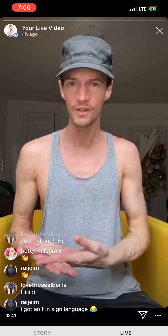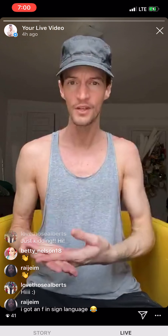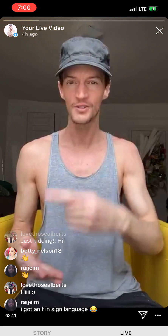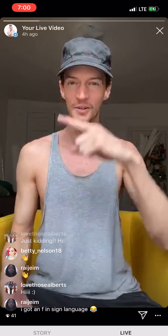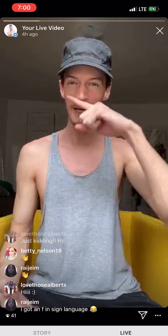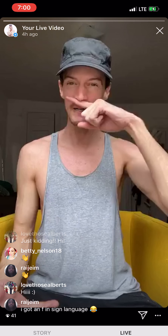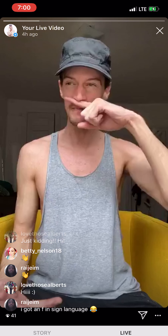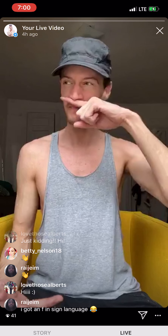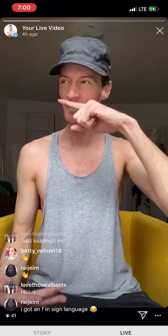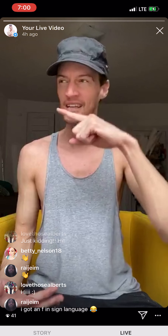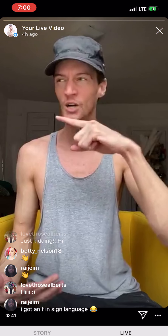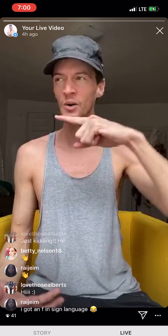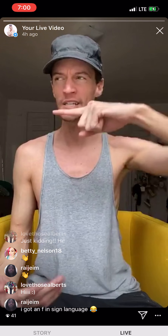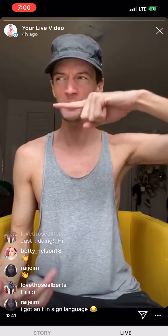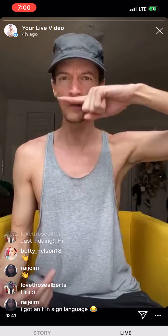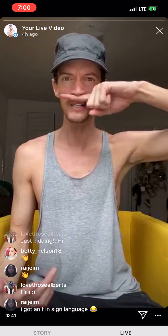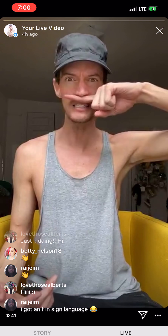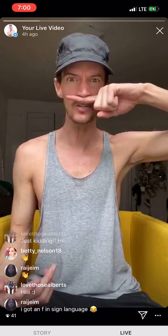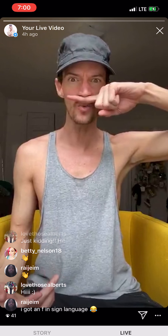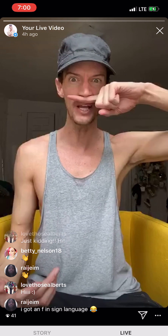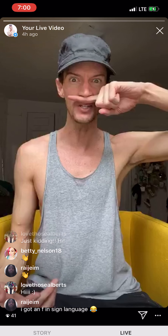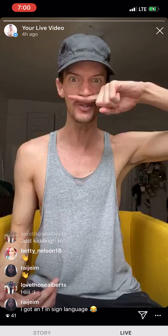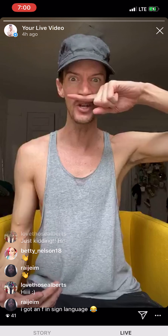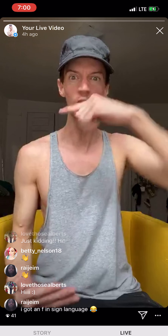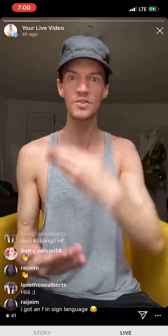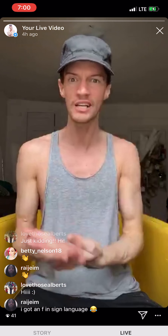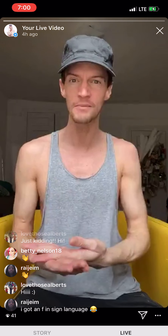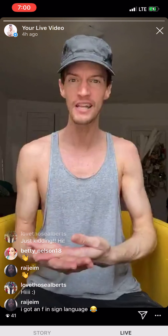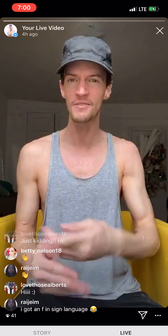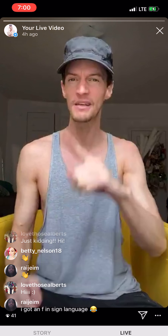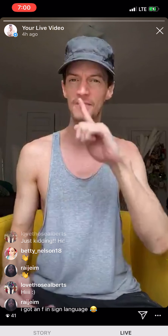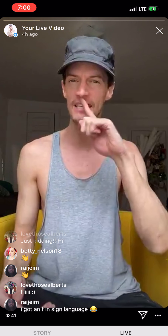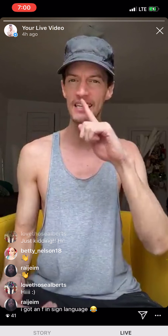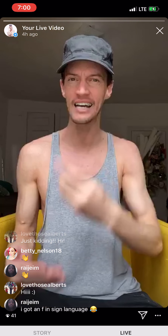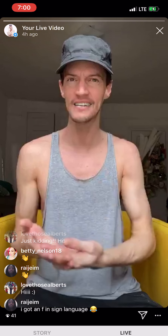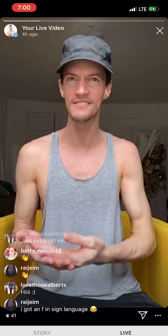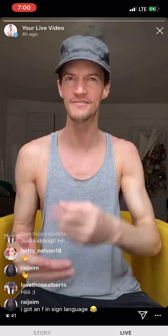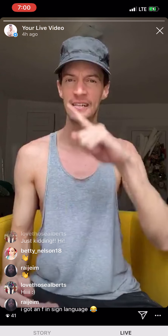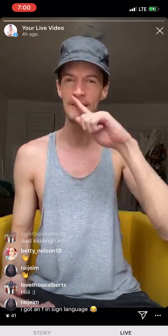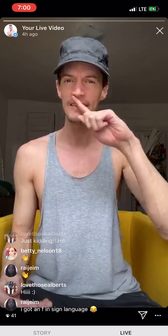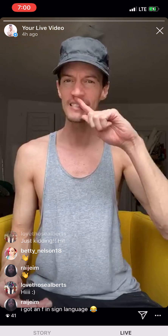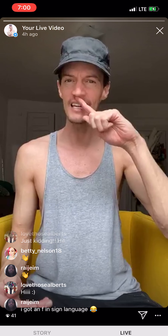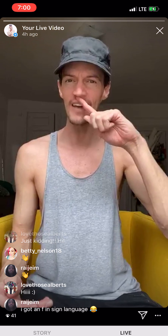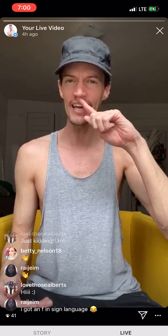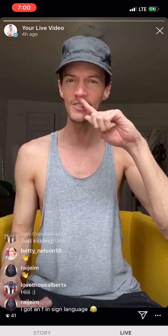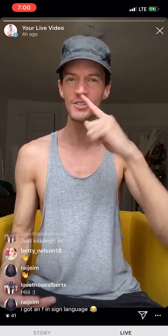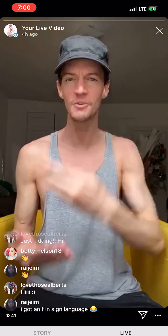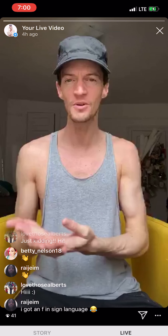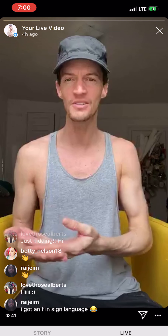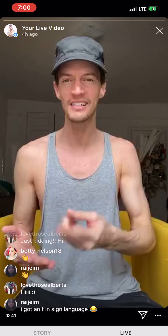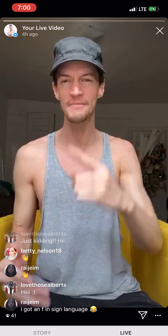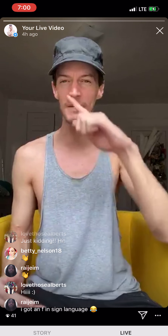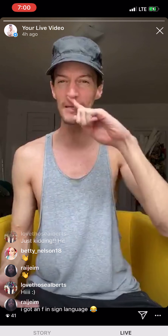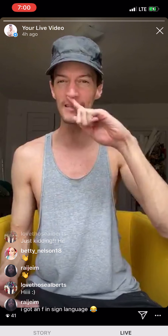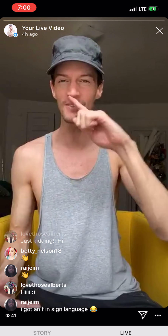True. Um according to the book it's like right under the nose and comes down but I've seen it kind of just kind of angled almost. It might be a little like